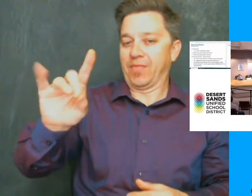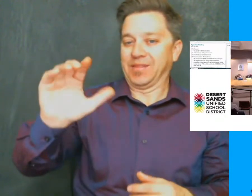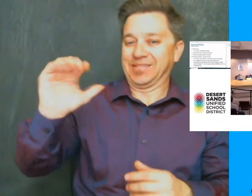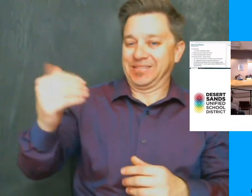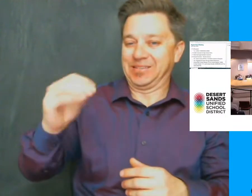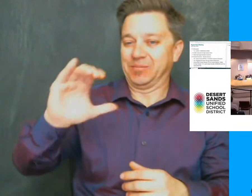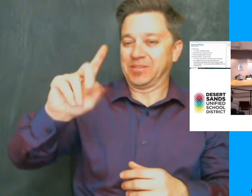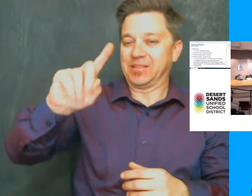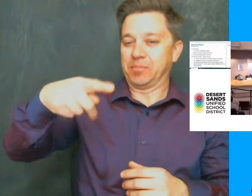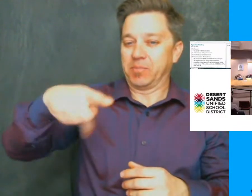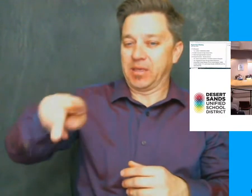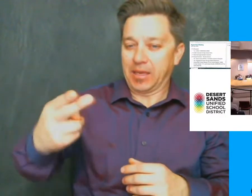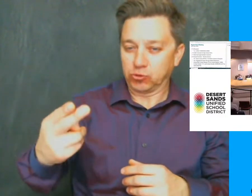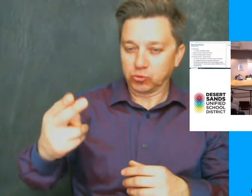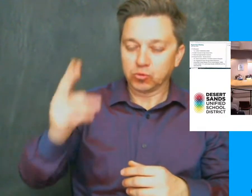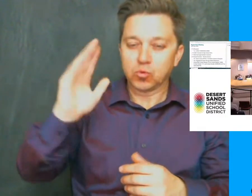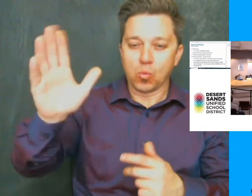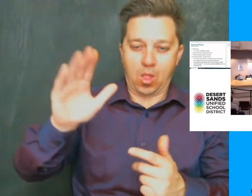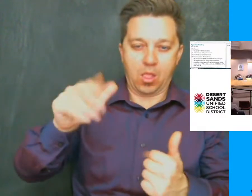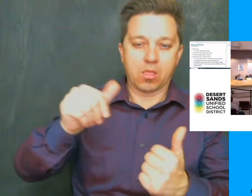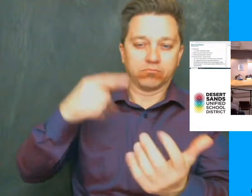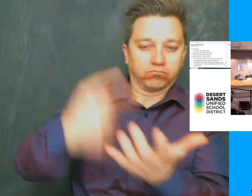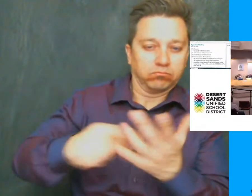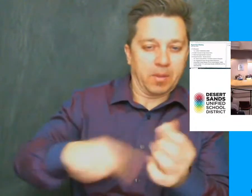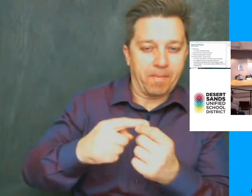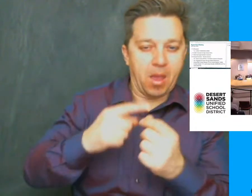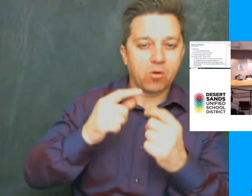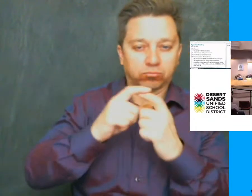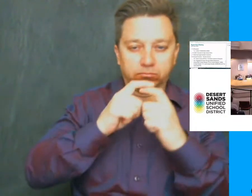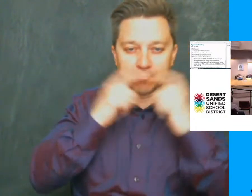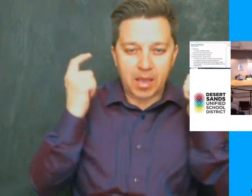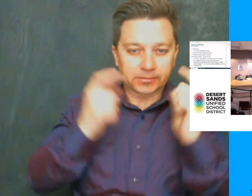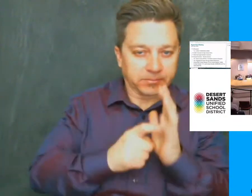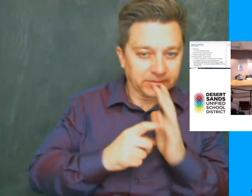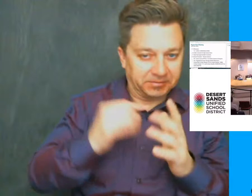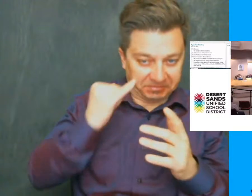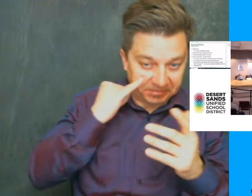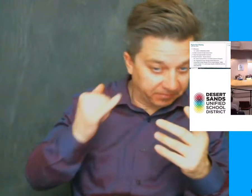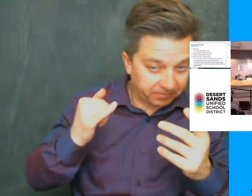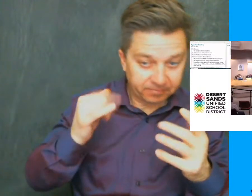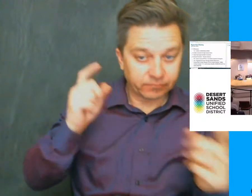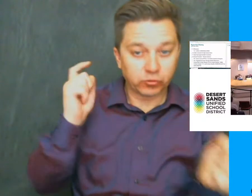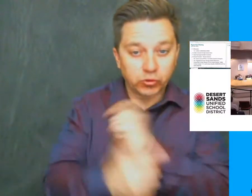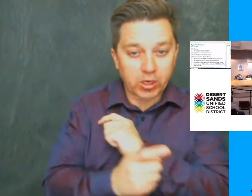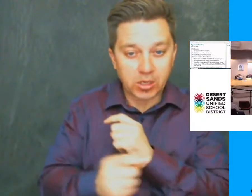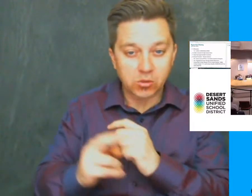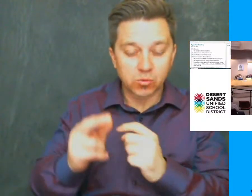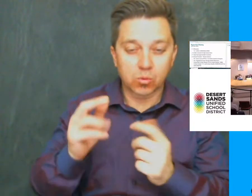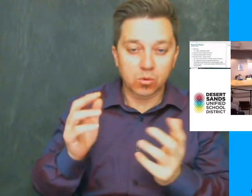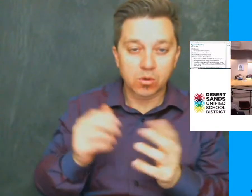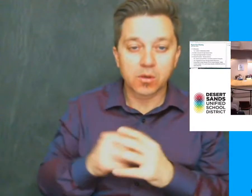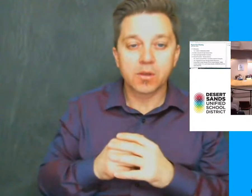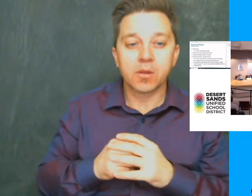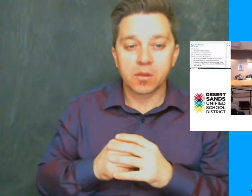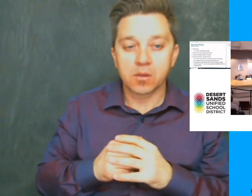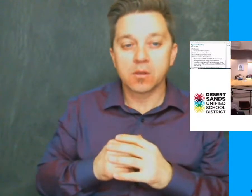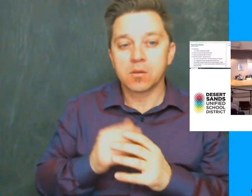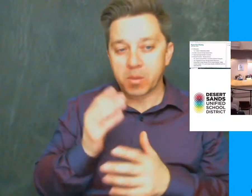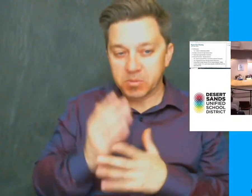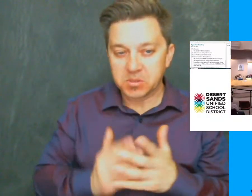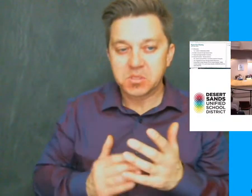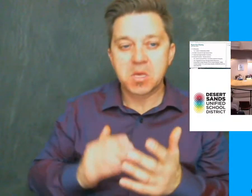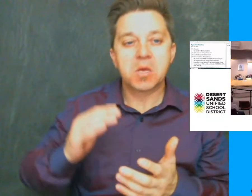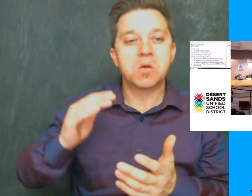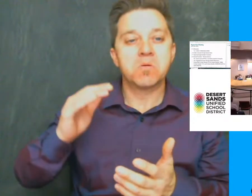CDPH will be addressing that item. So we're looking forward to that guidance, possibly some relaxed student